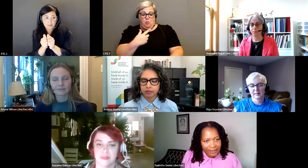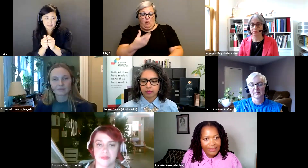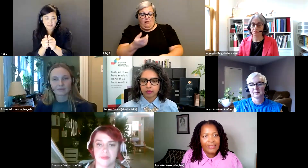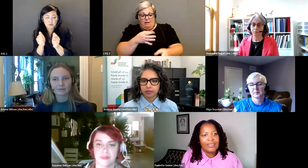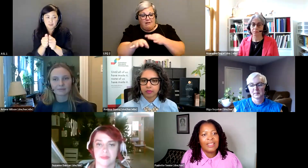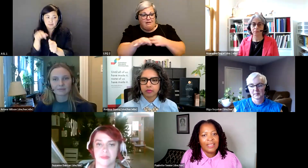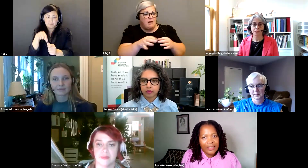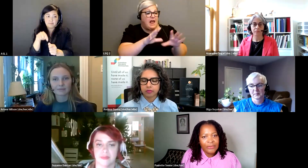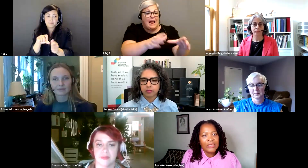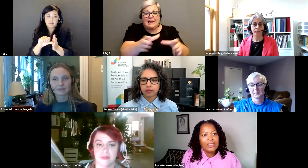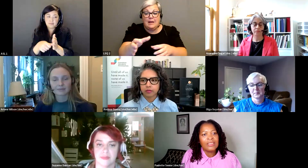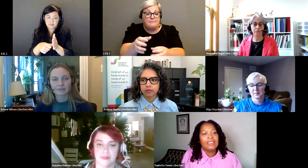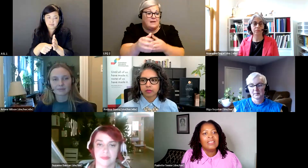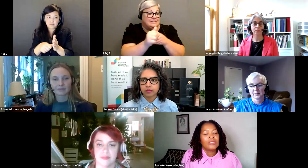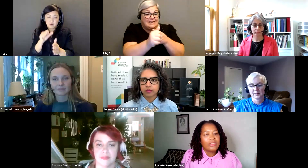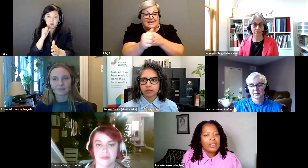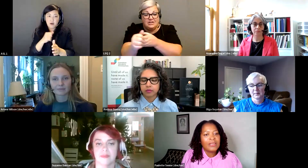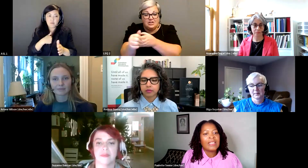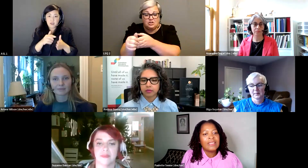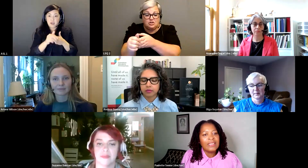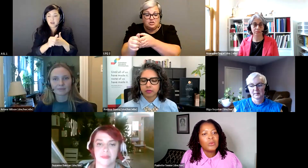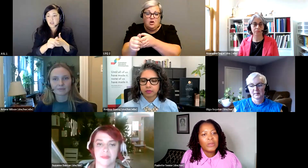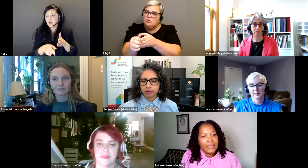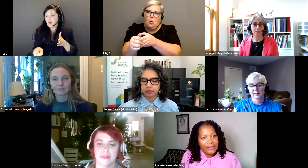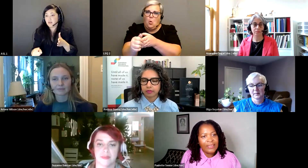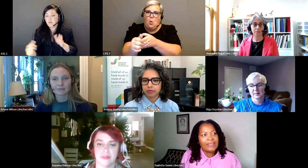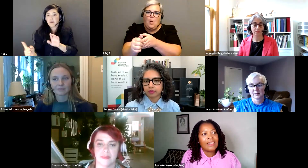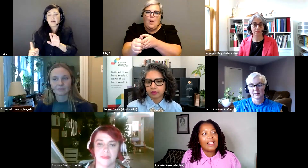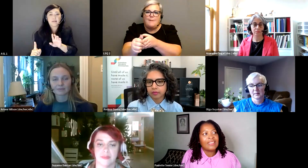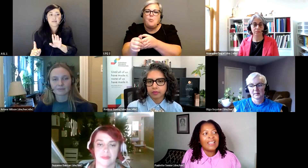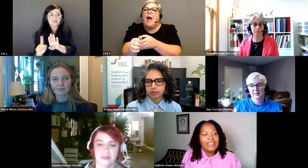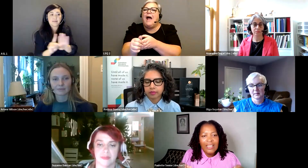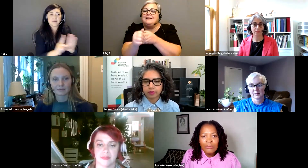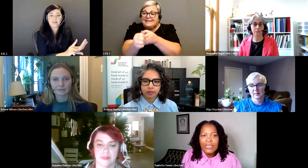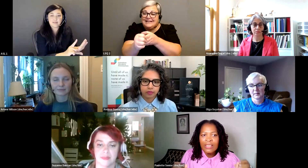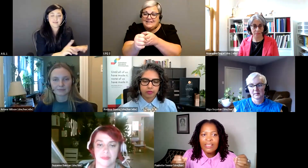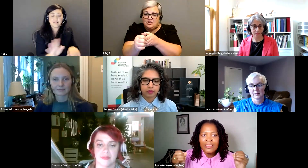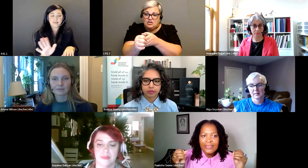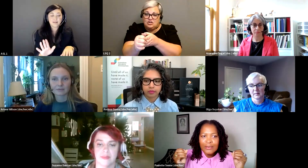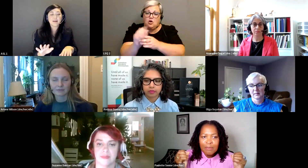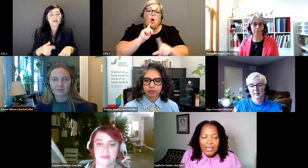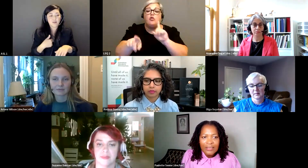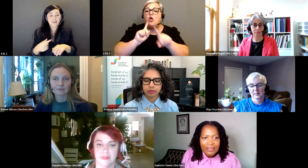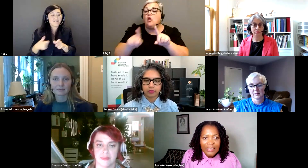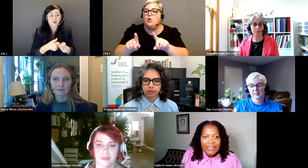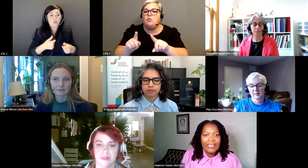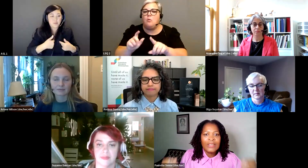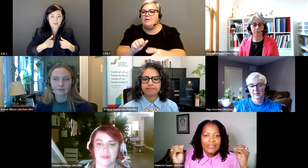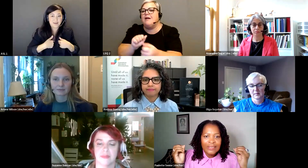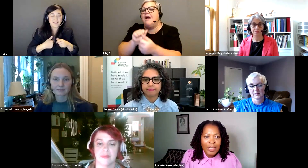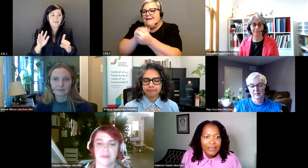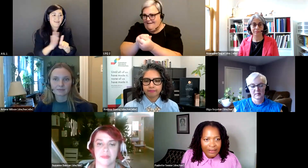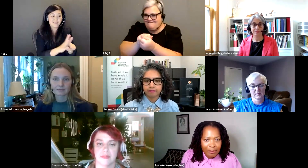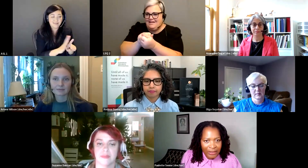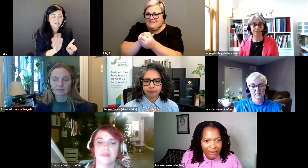with carefully. So teams that I lead with is that I love when they are smart,